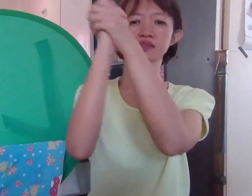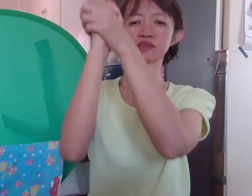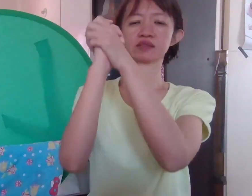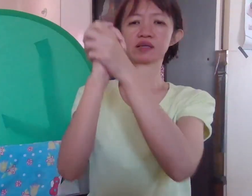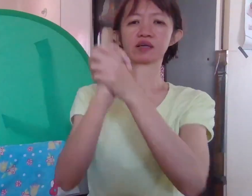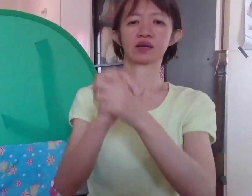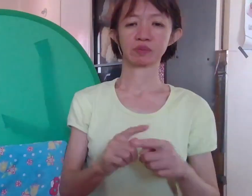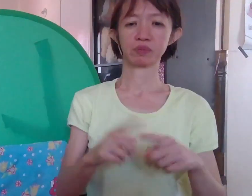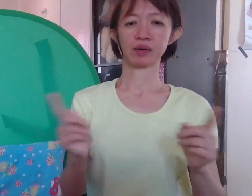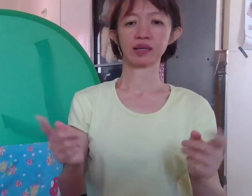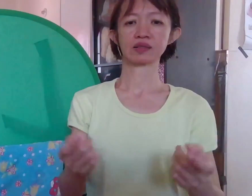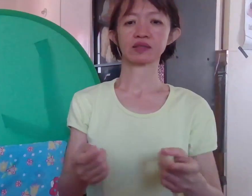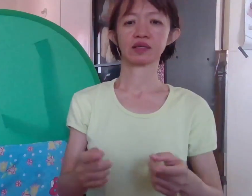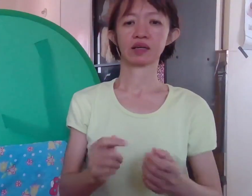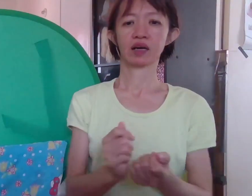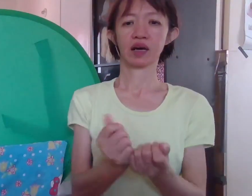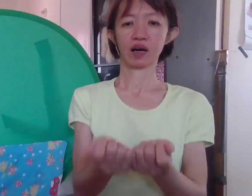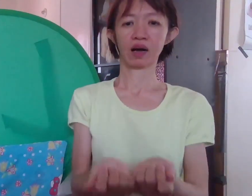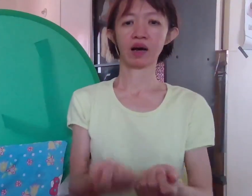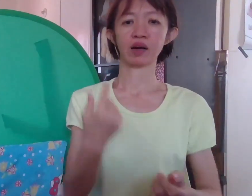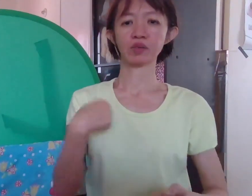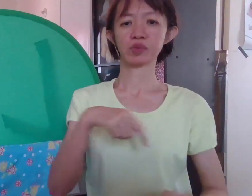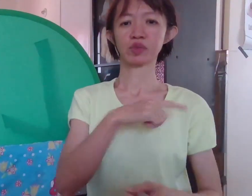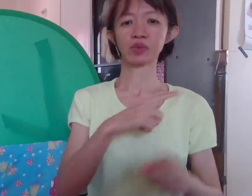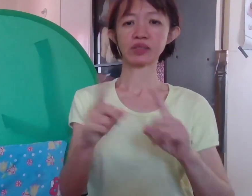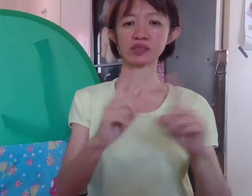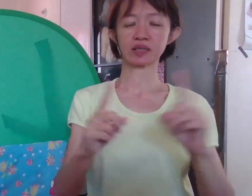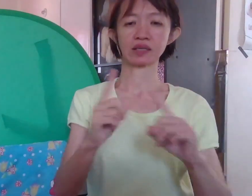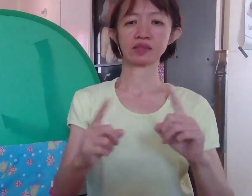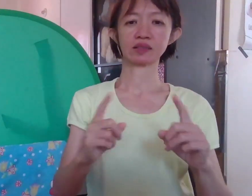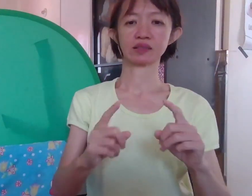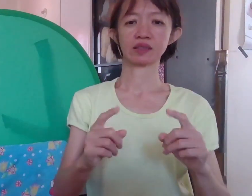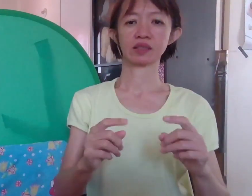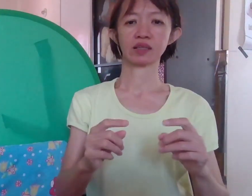congratulations. But how do we sign